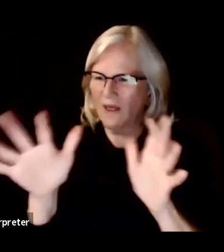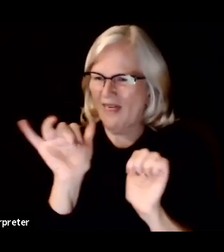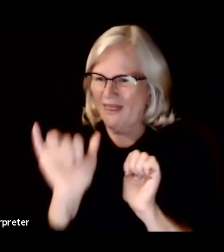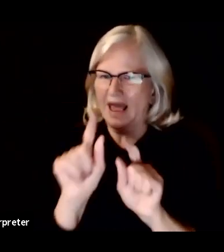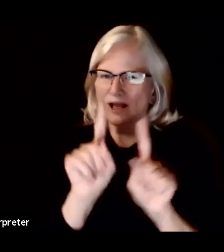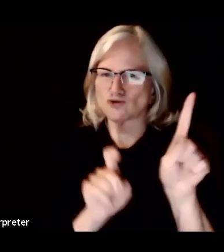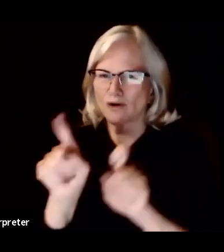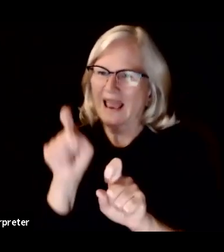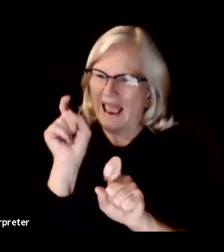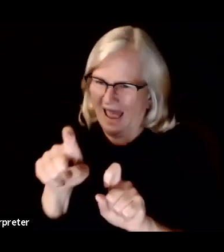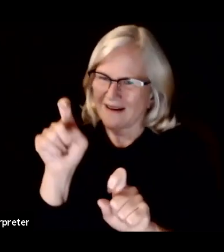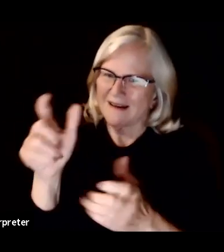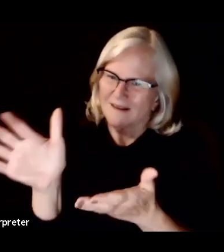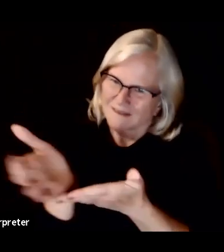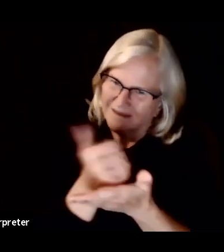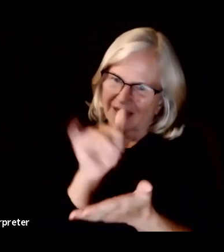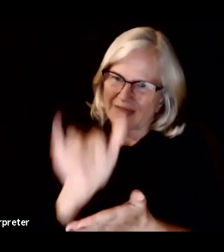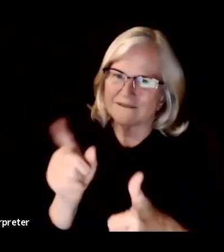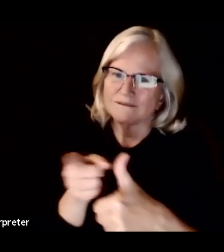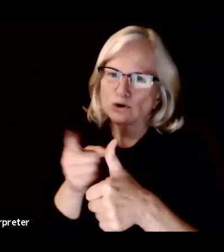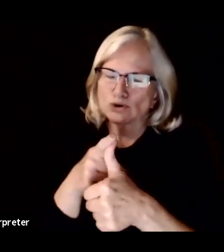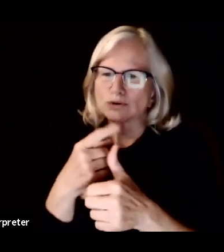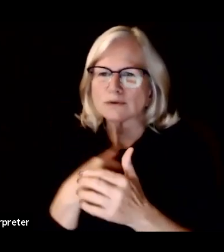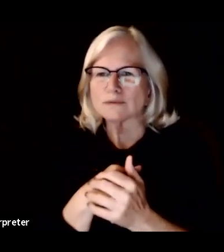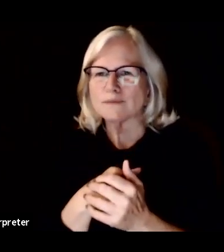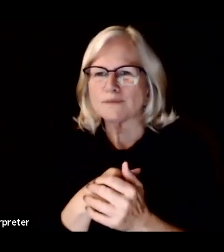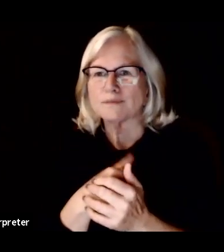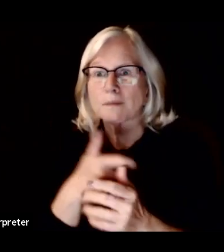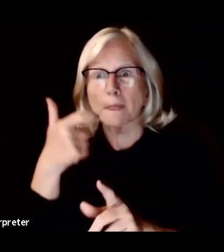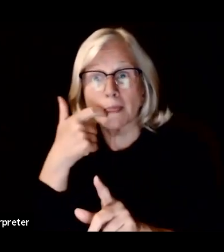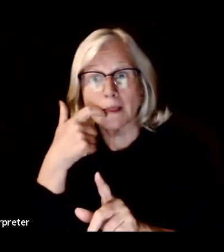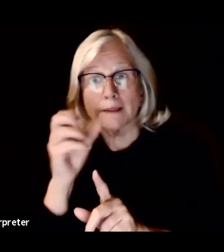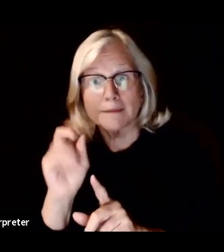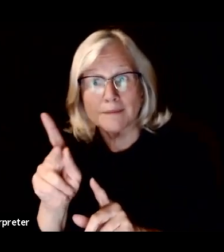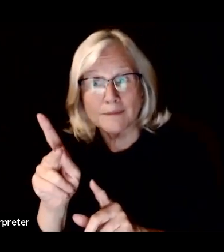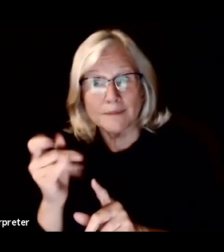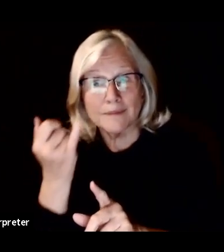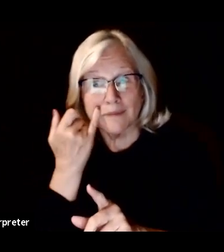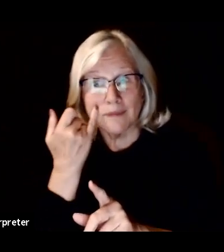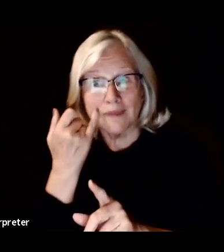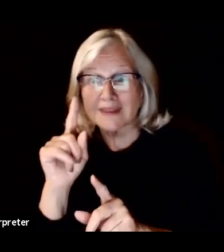Thank you. Once again, if you would like to ask a question, you may press star 1 on your telephone keypad.